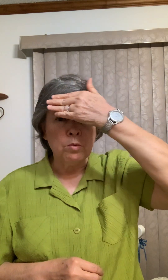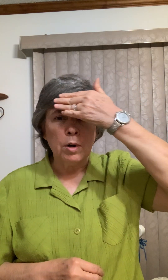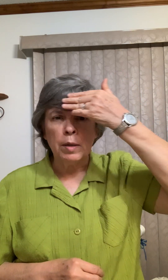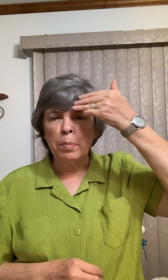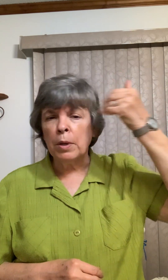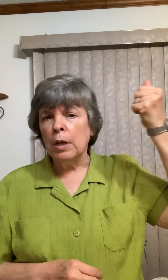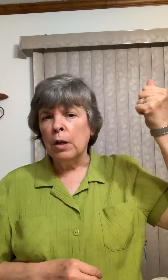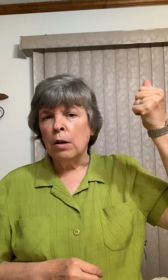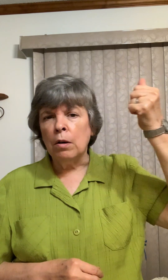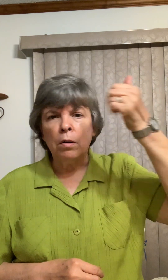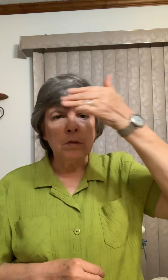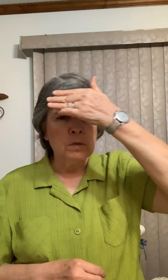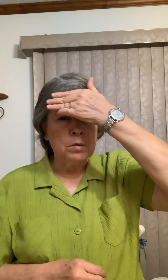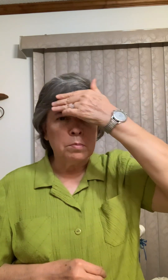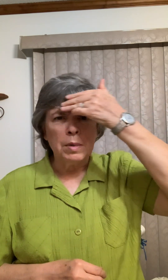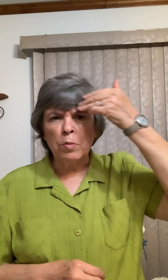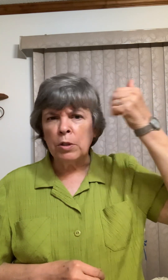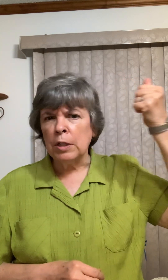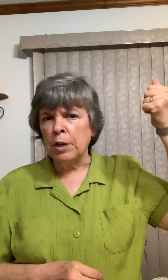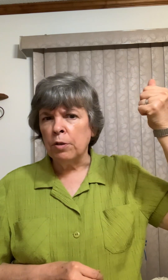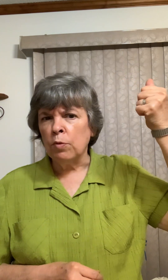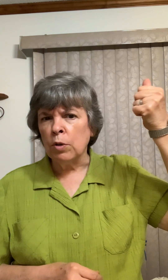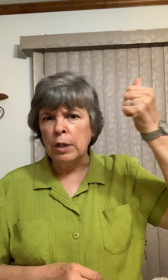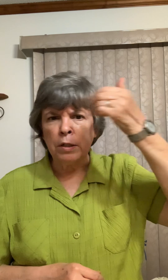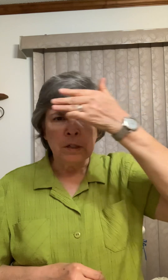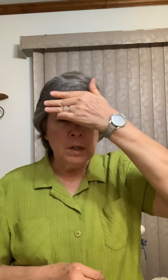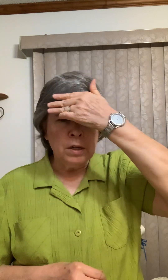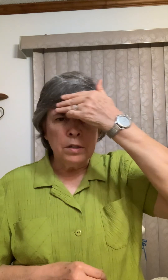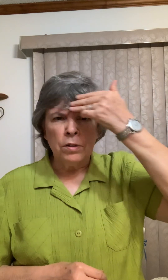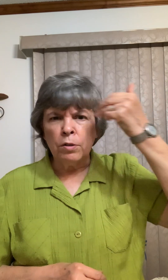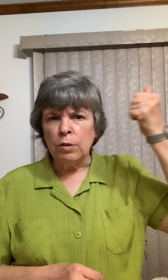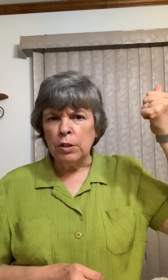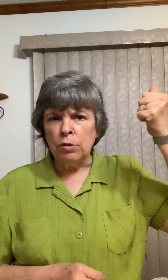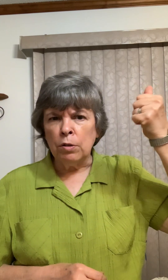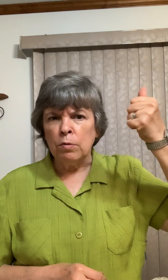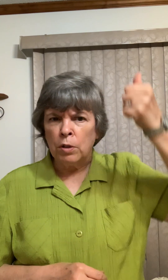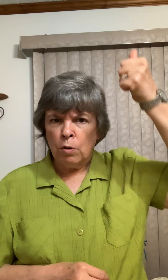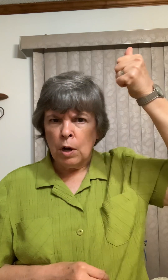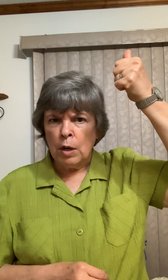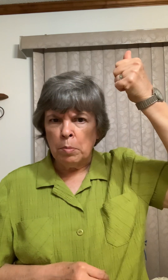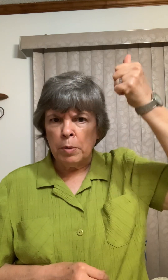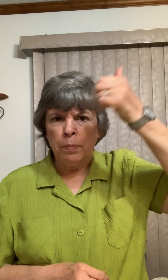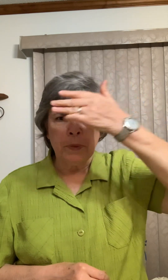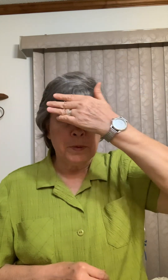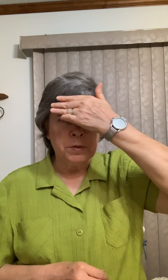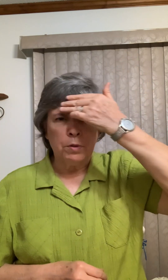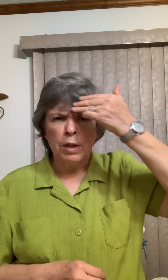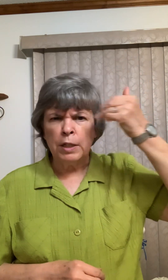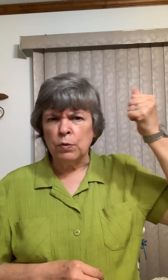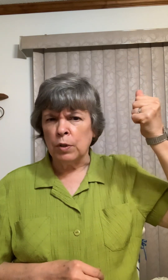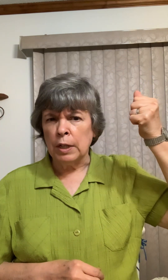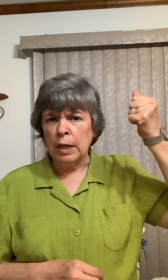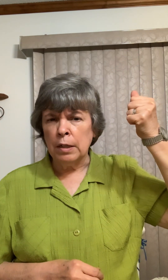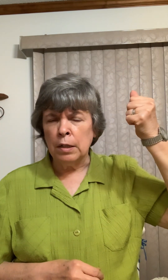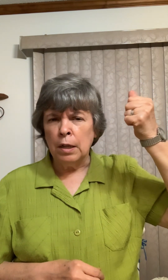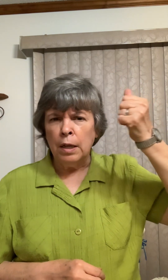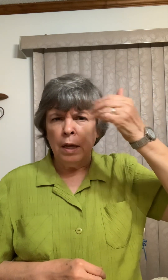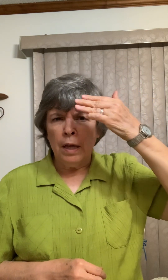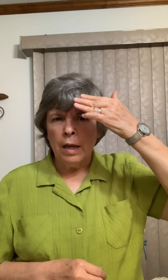wipe all your memories out of your forehead. So, and you don't go up. So that's forget, and